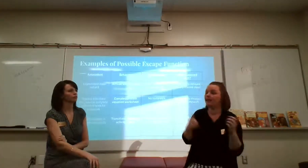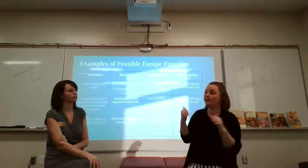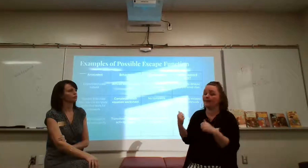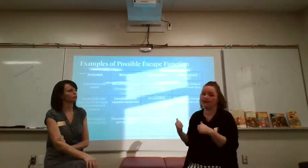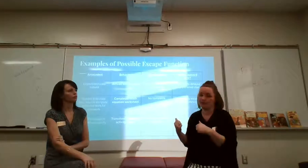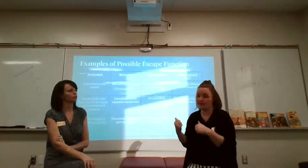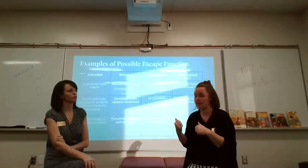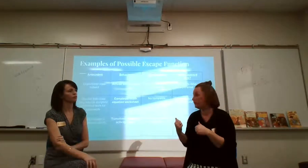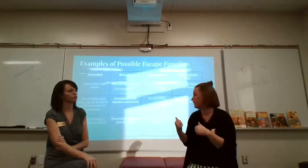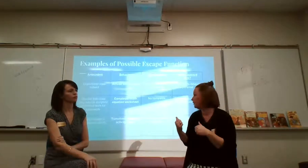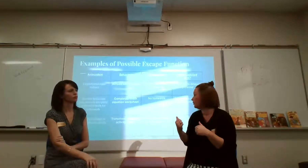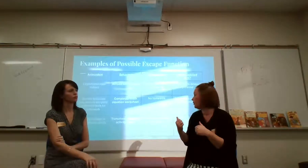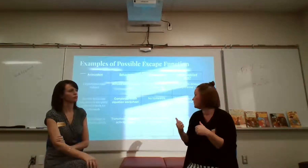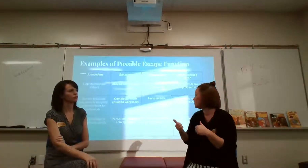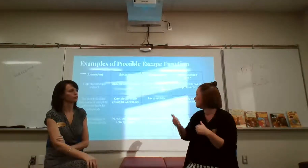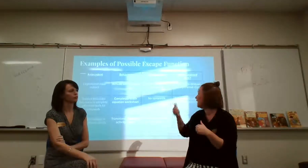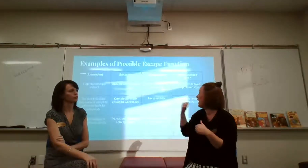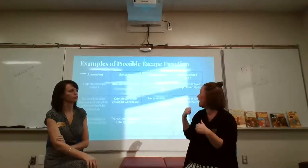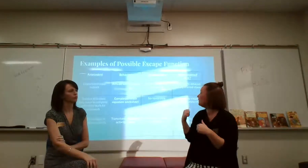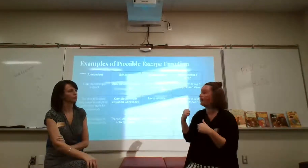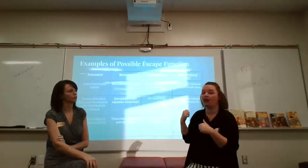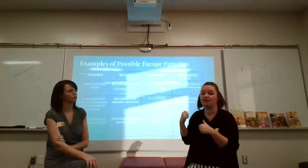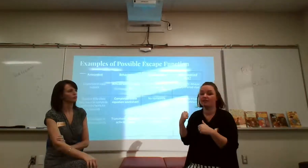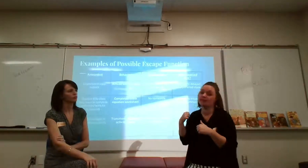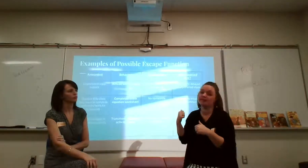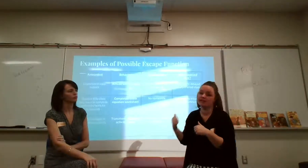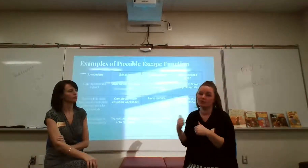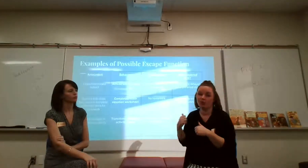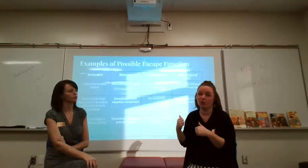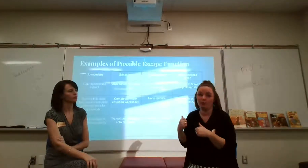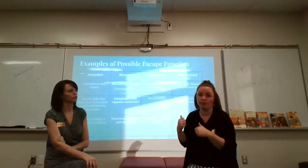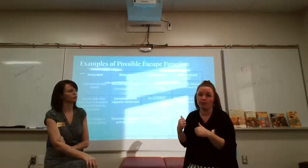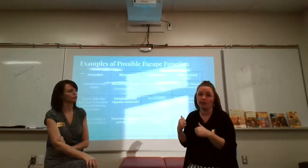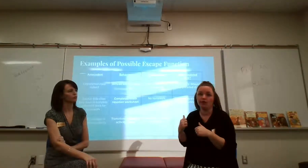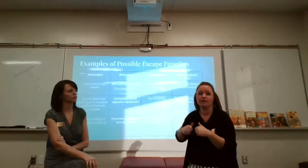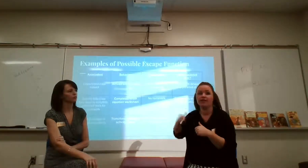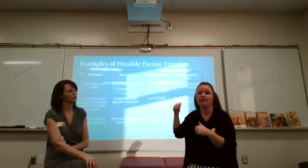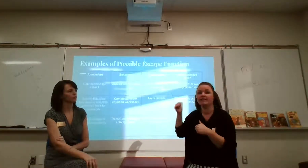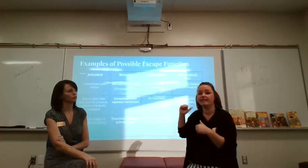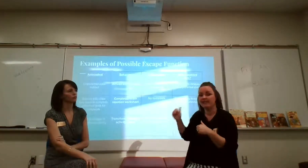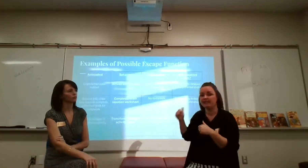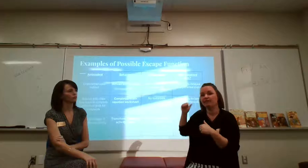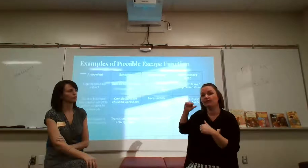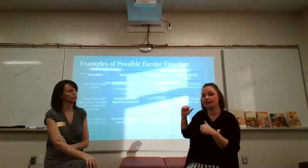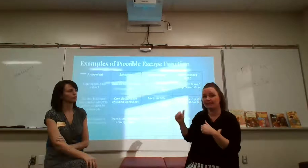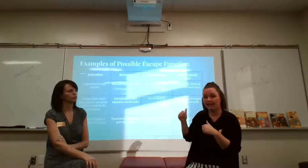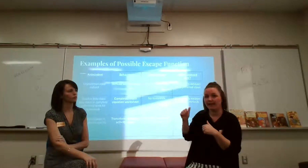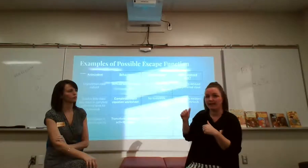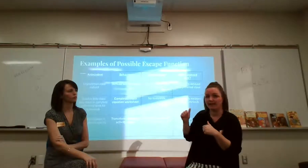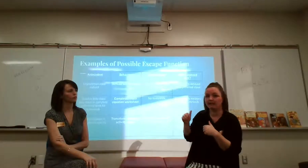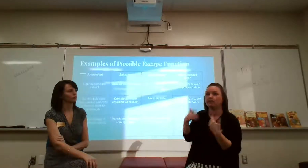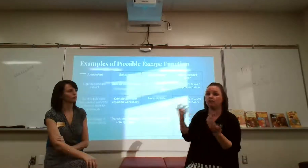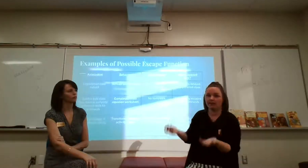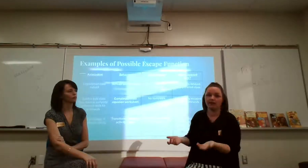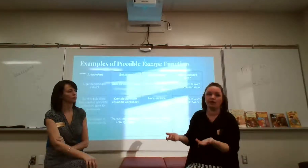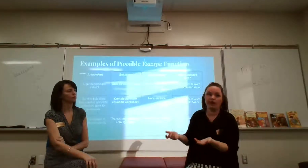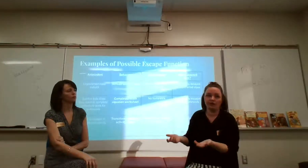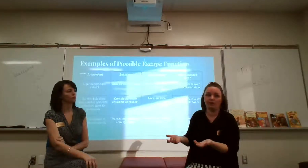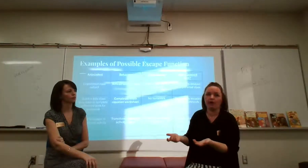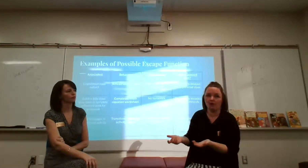The behavior is completing your equation, and then the consequences is no homework. So that is successfully delaying bringing your math work home